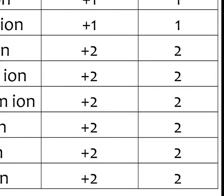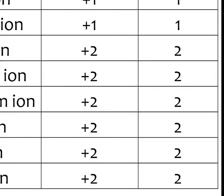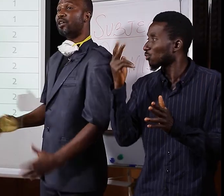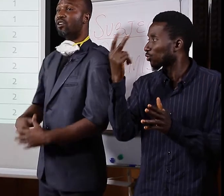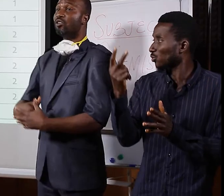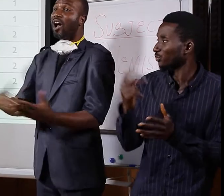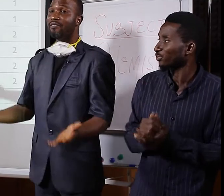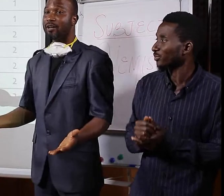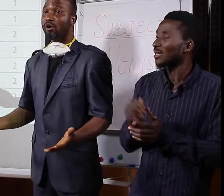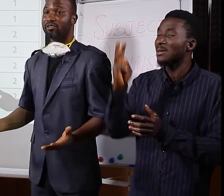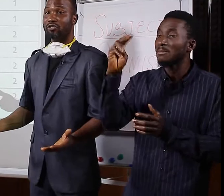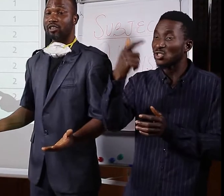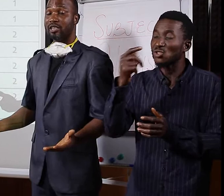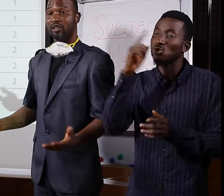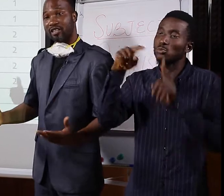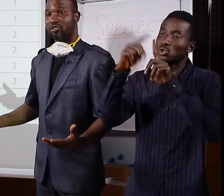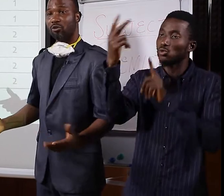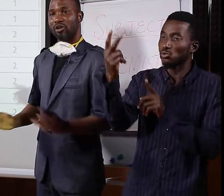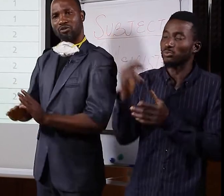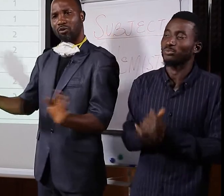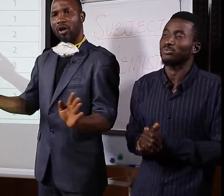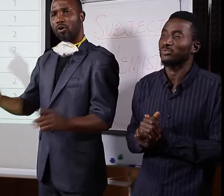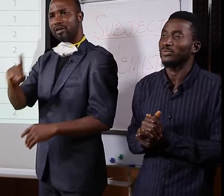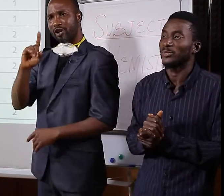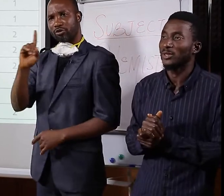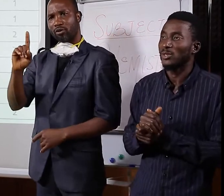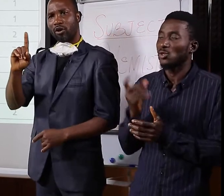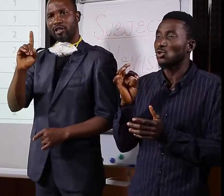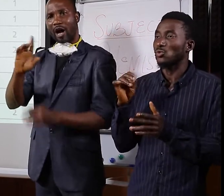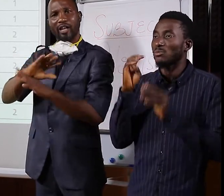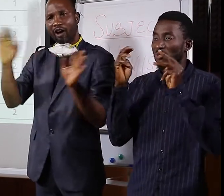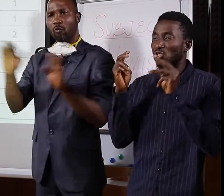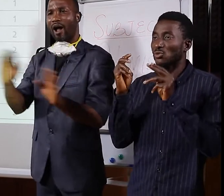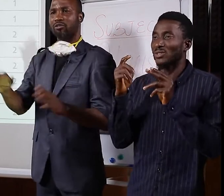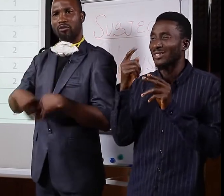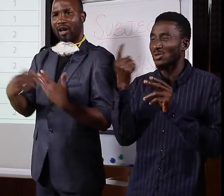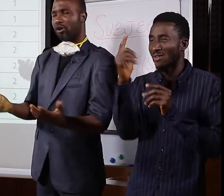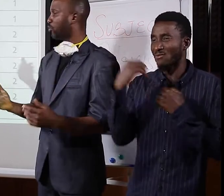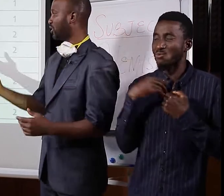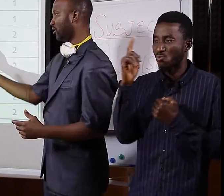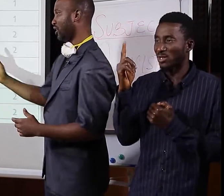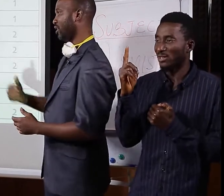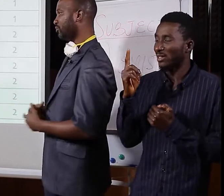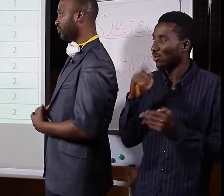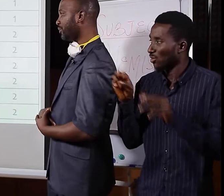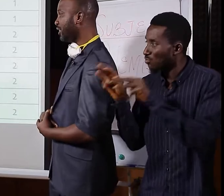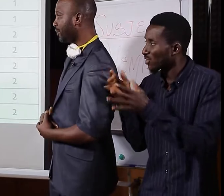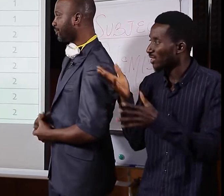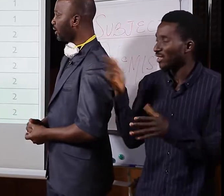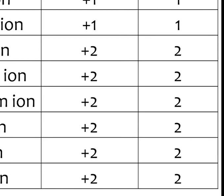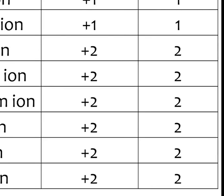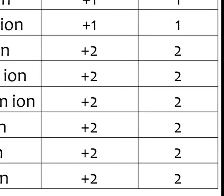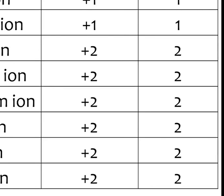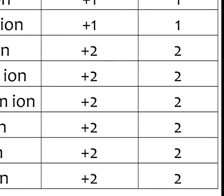+2. Because they don't have variable oxidation state, so we also only mention, they only have 1, so you cannot put it in their